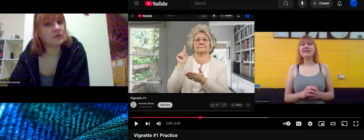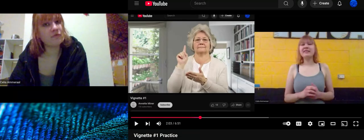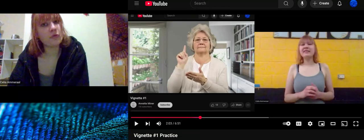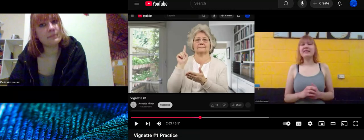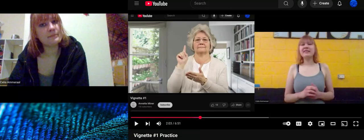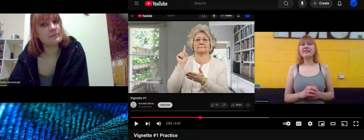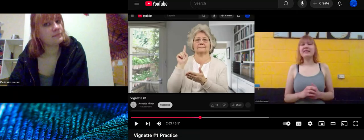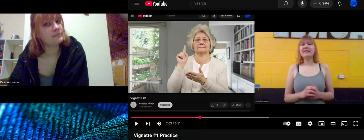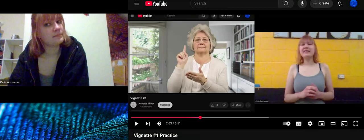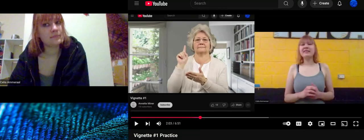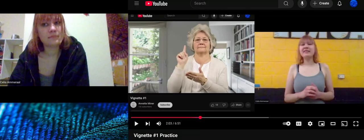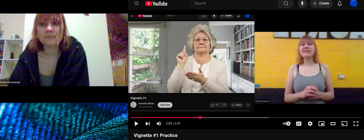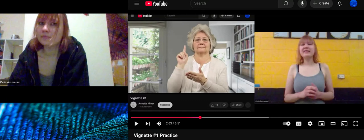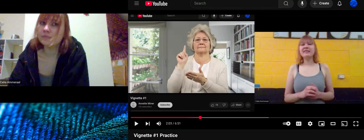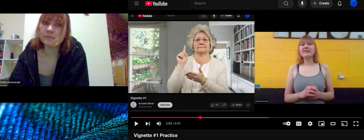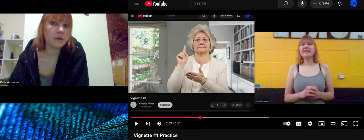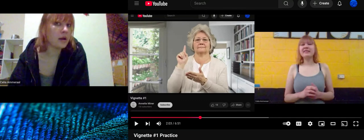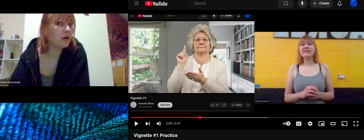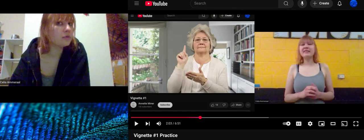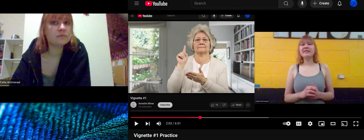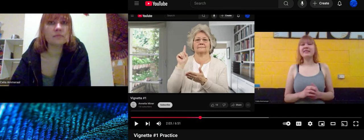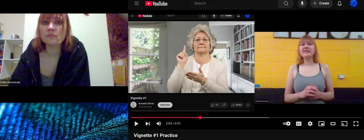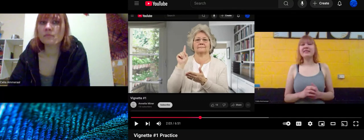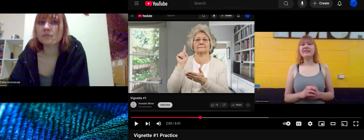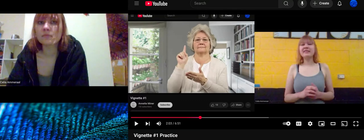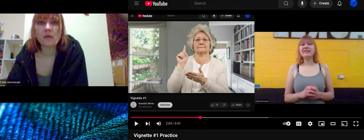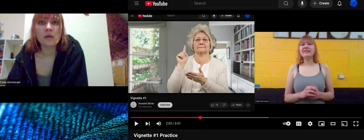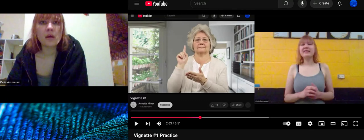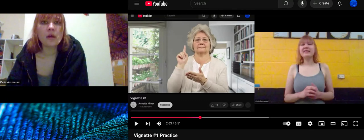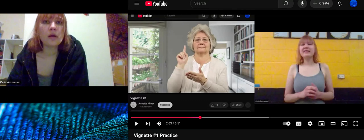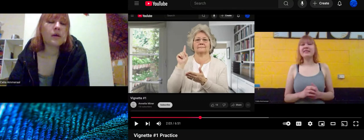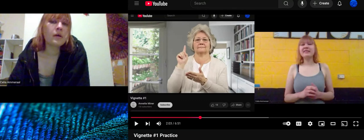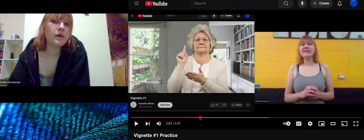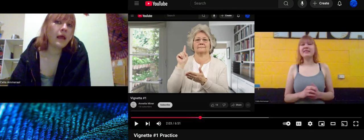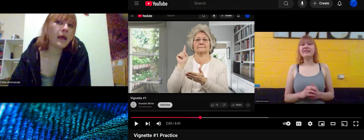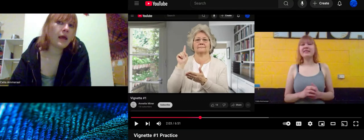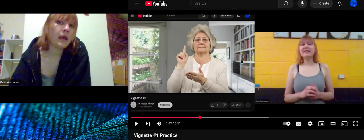Was it true to form? No.